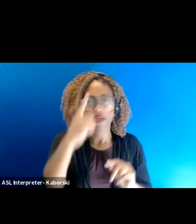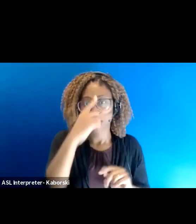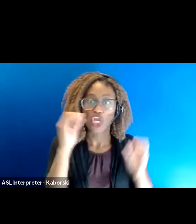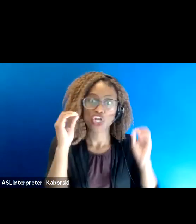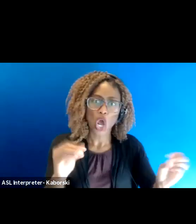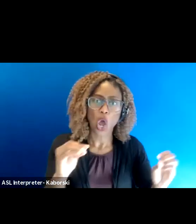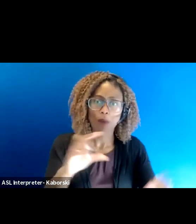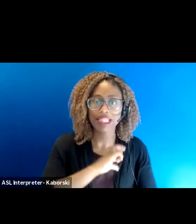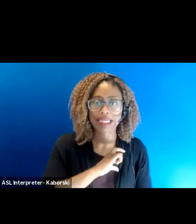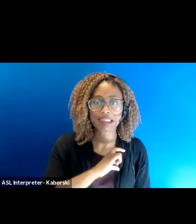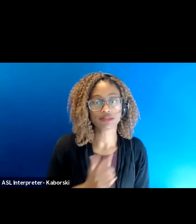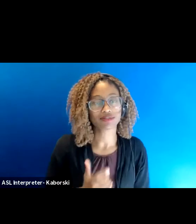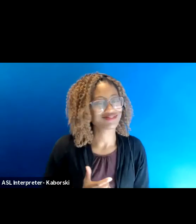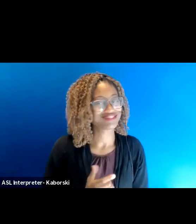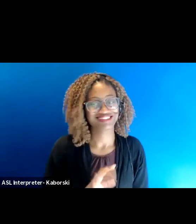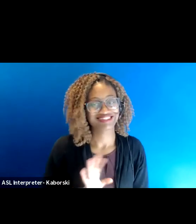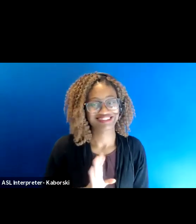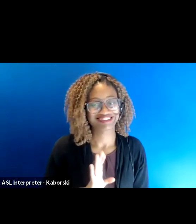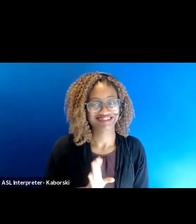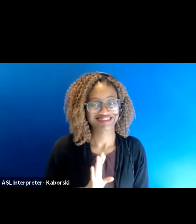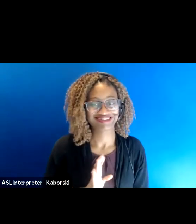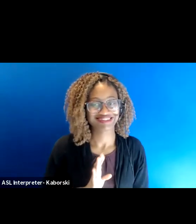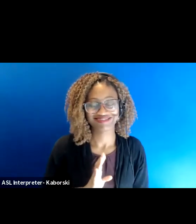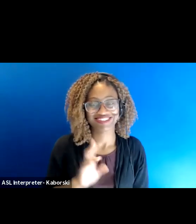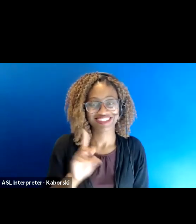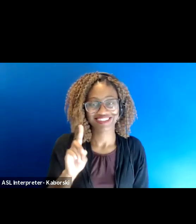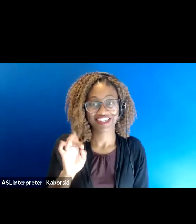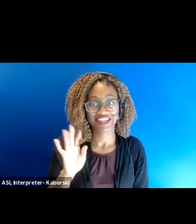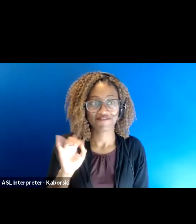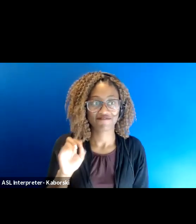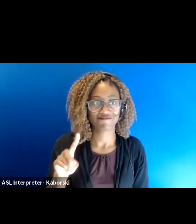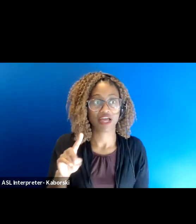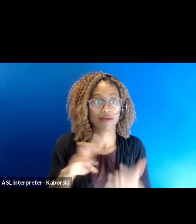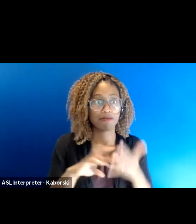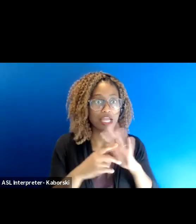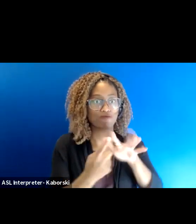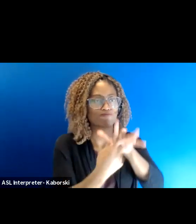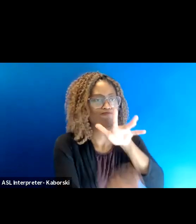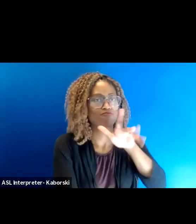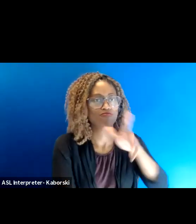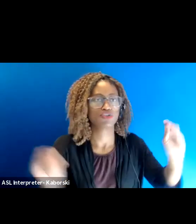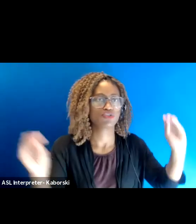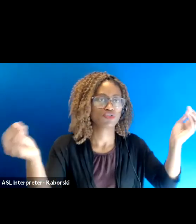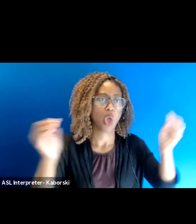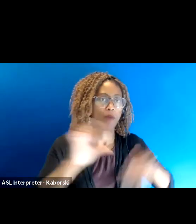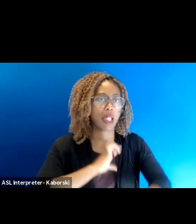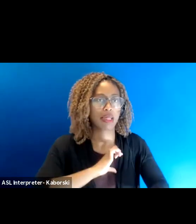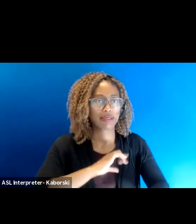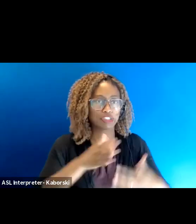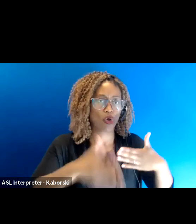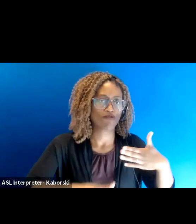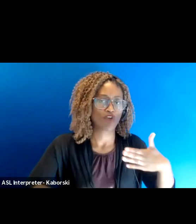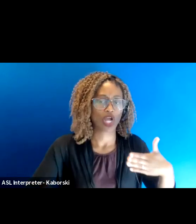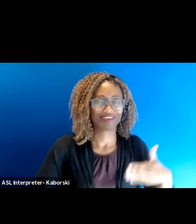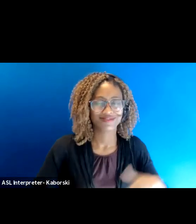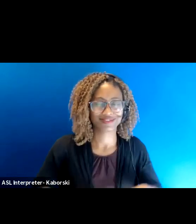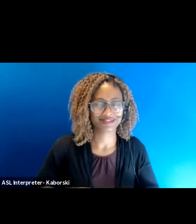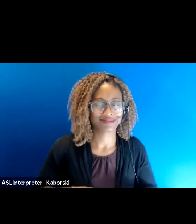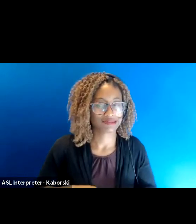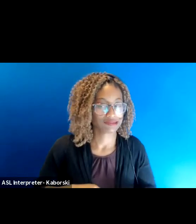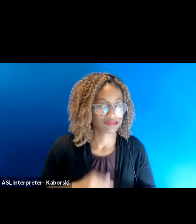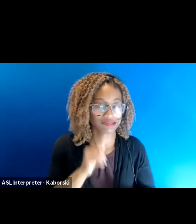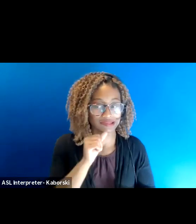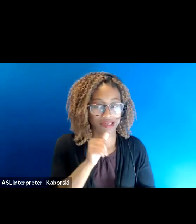police. That's it. When you defund the police, they're gone. It's over, and that's not